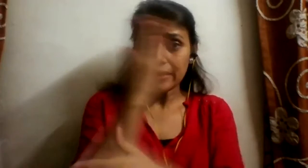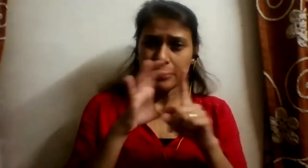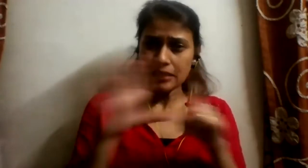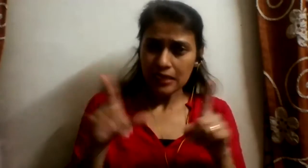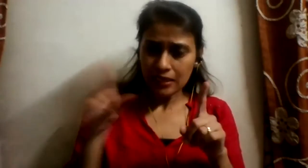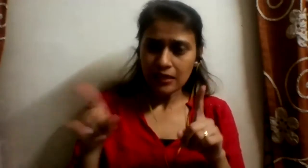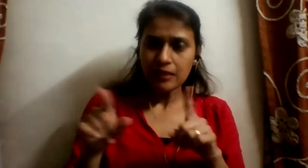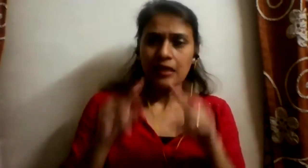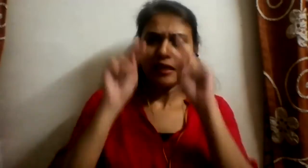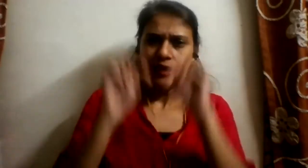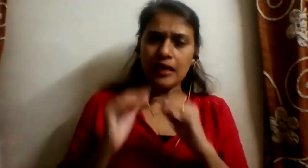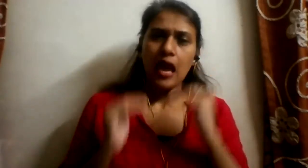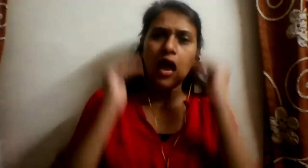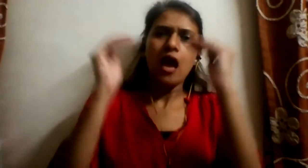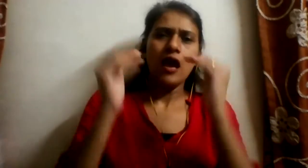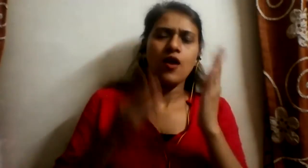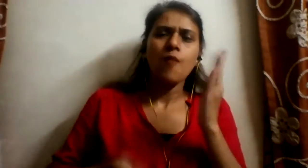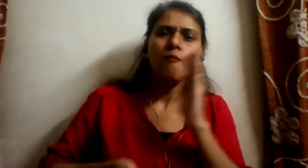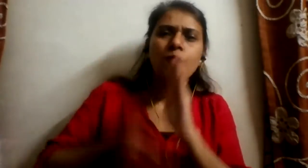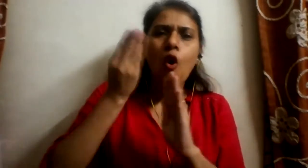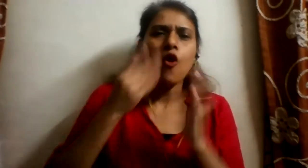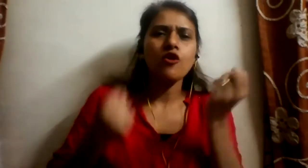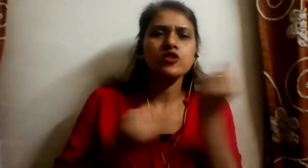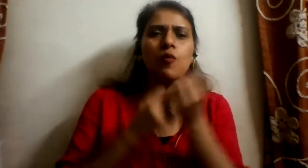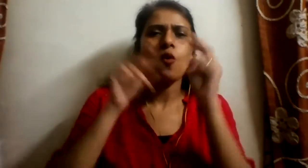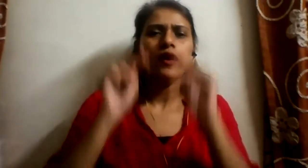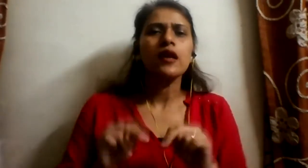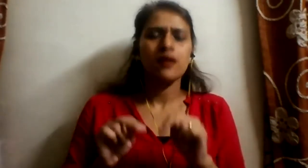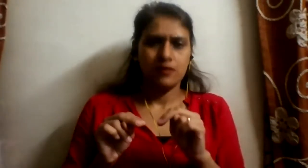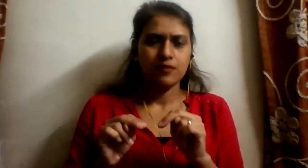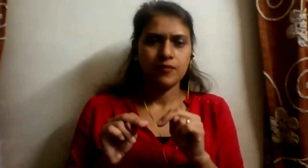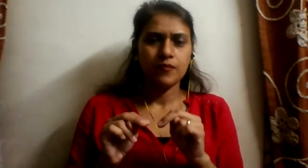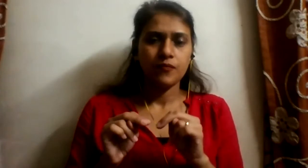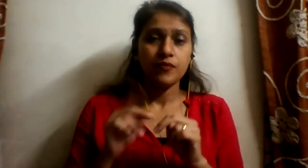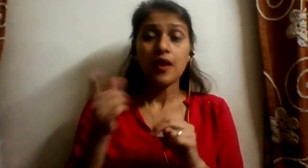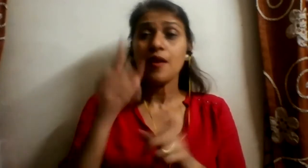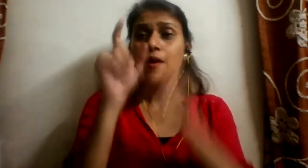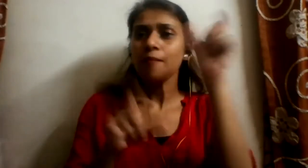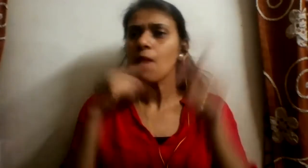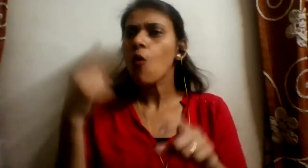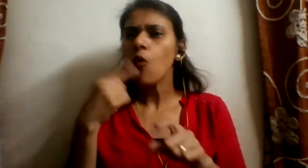requiring high support needs. In the first place, whether there are people with high support needs who are certified to be